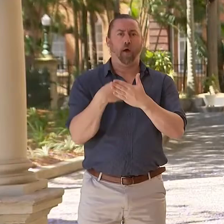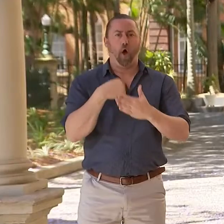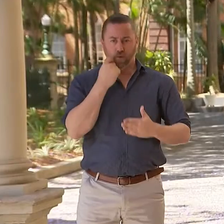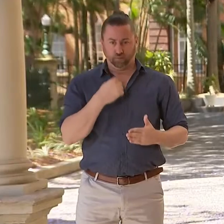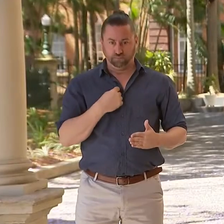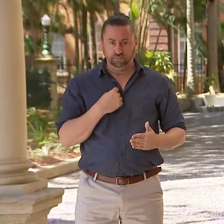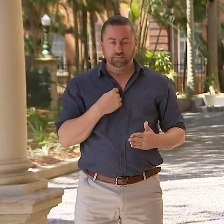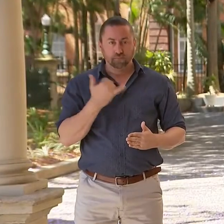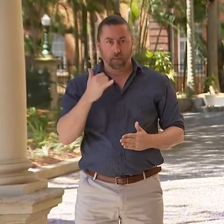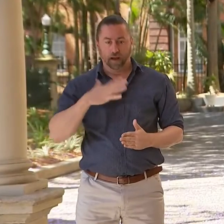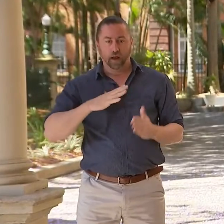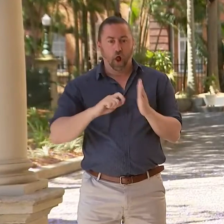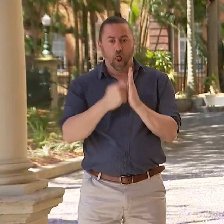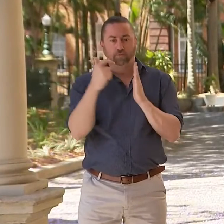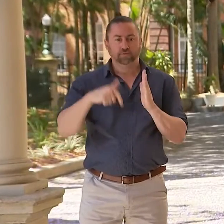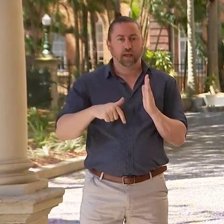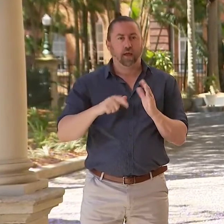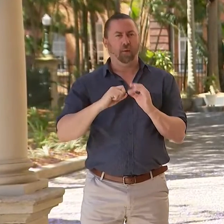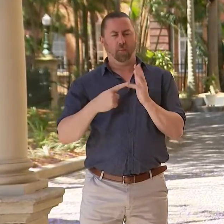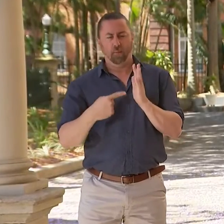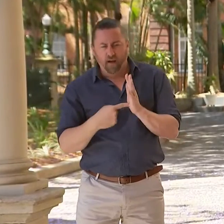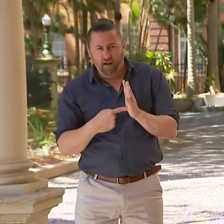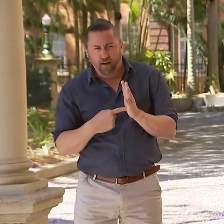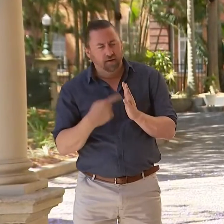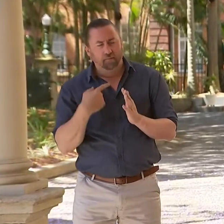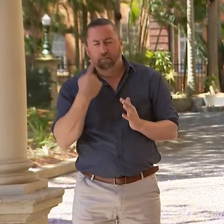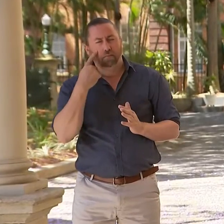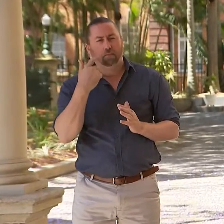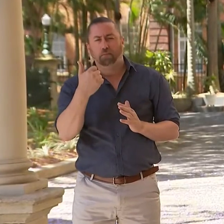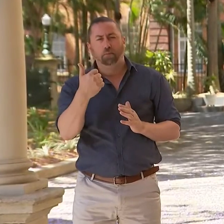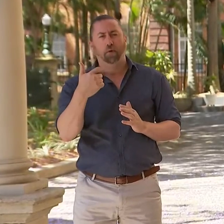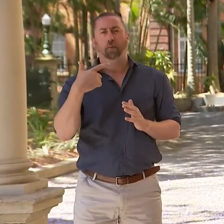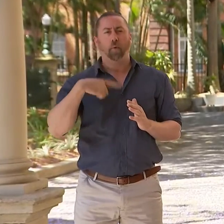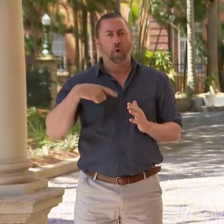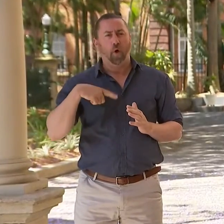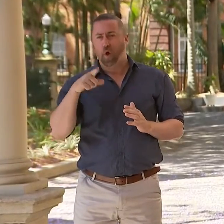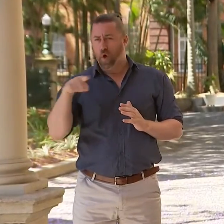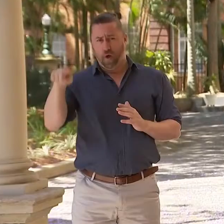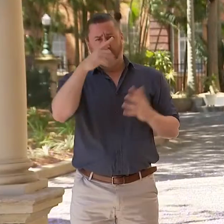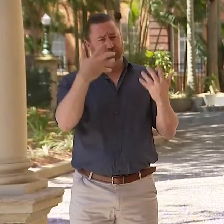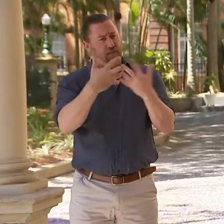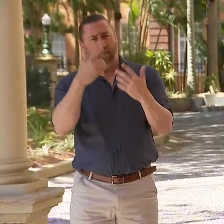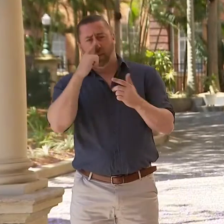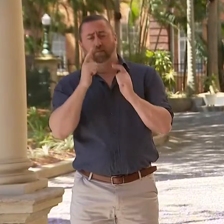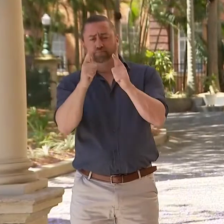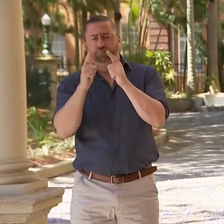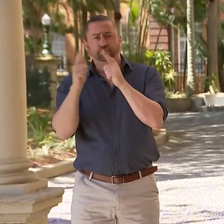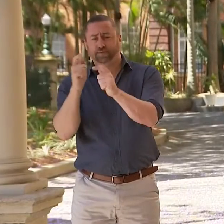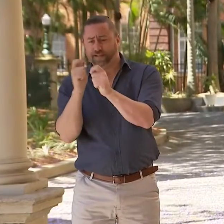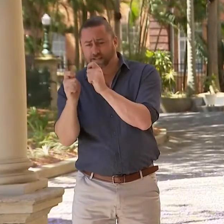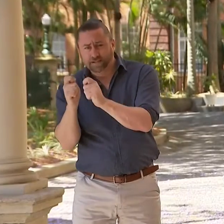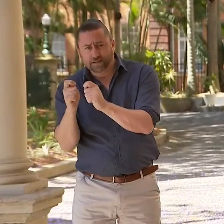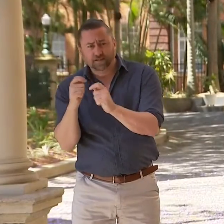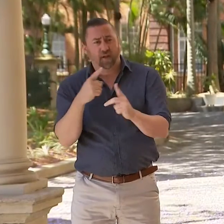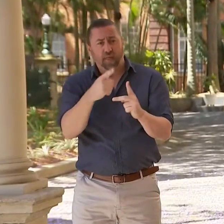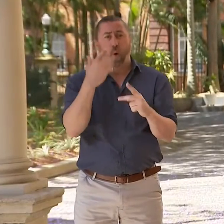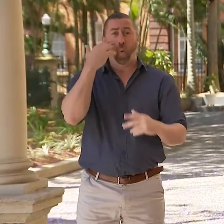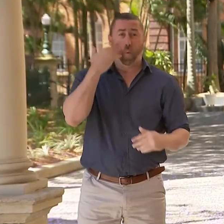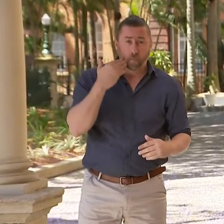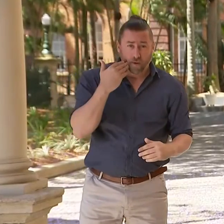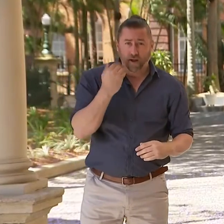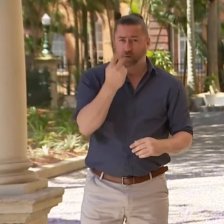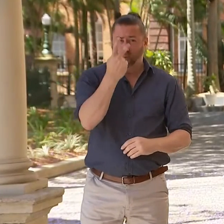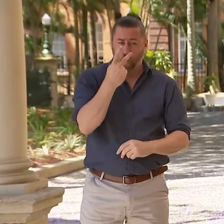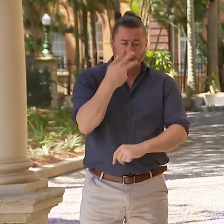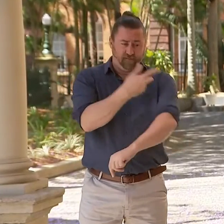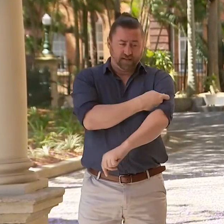cautious. But at this point in time, I think with that increased testing, the fact that she's double vaccinated, the fact that her household members